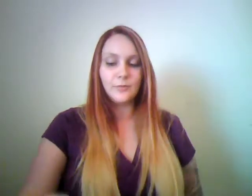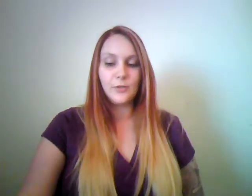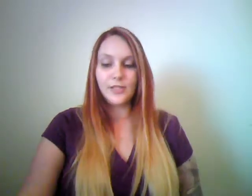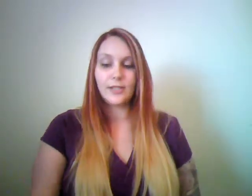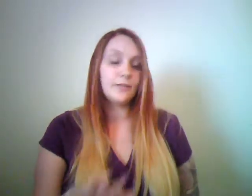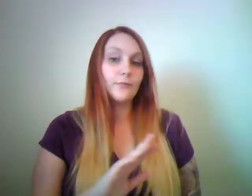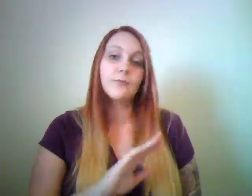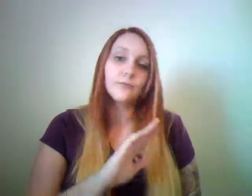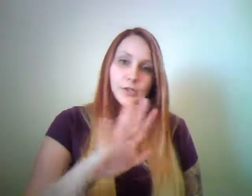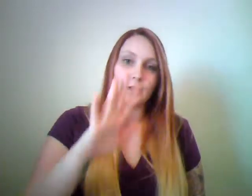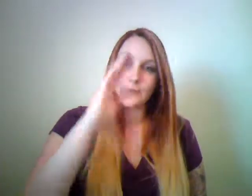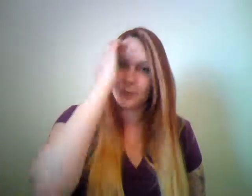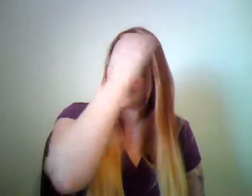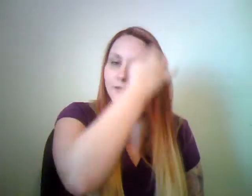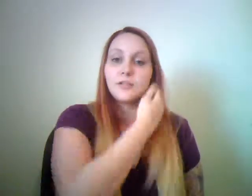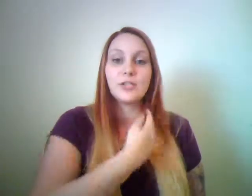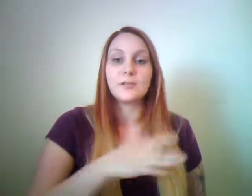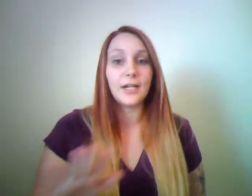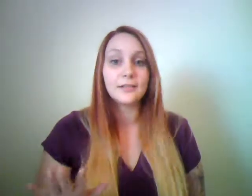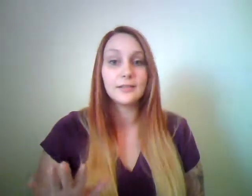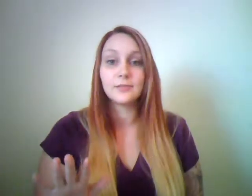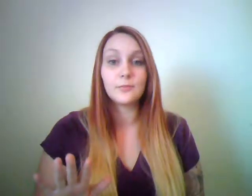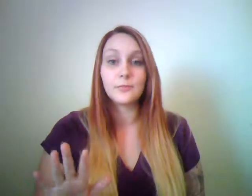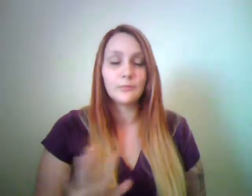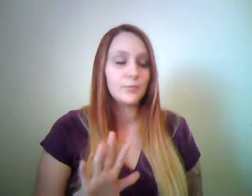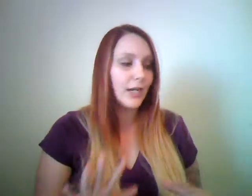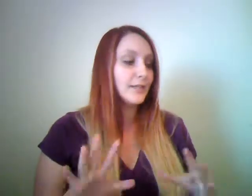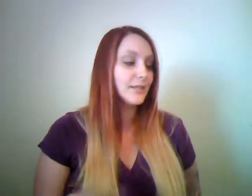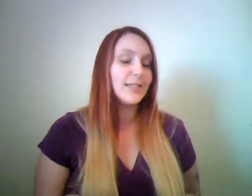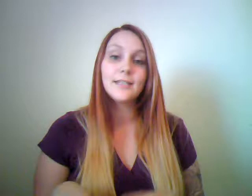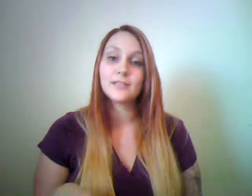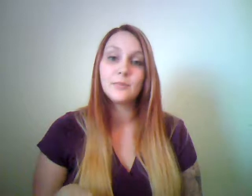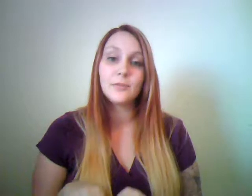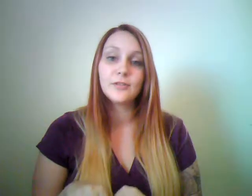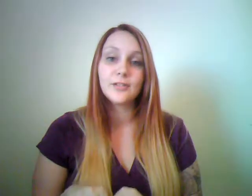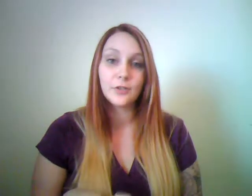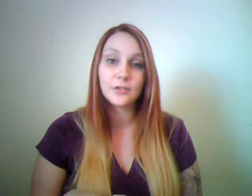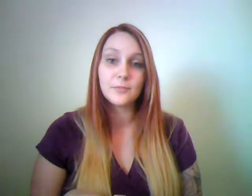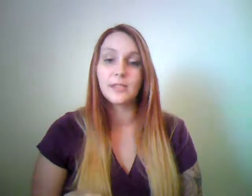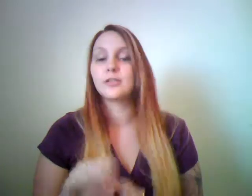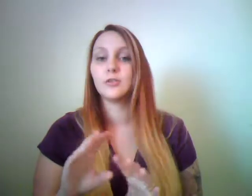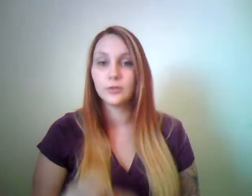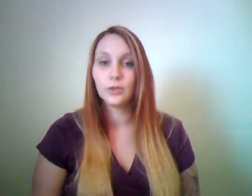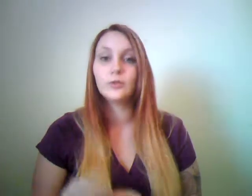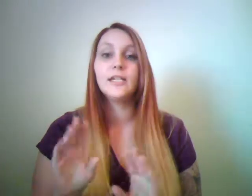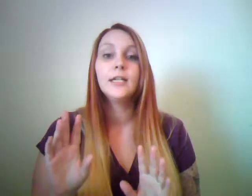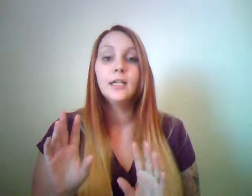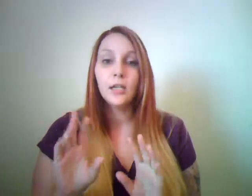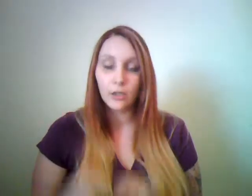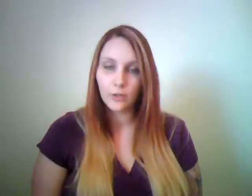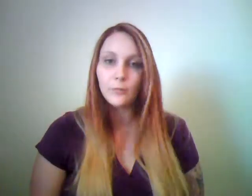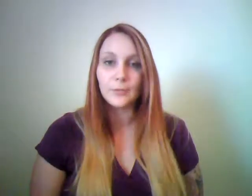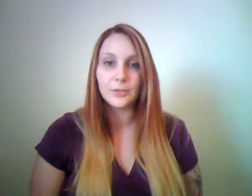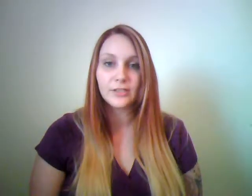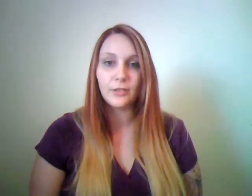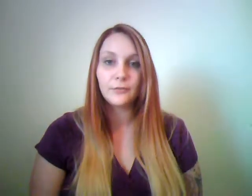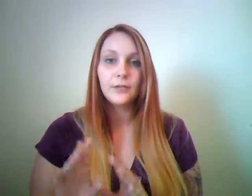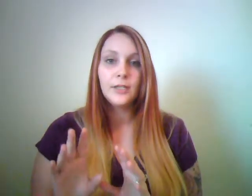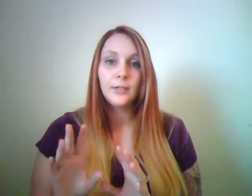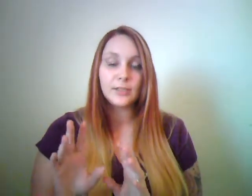music, first off, I wouldn't even suggest practicing this with music first, because you will totally overwhelm yourself, because